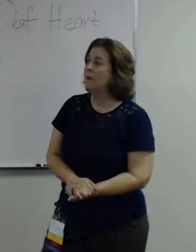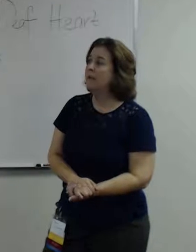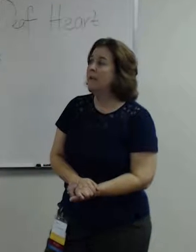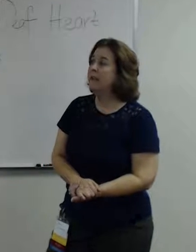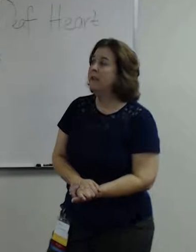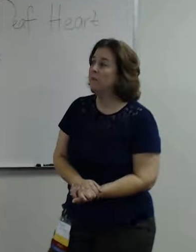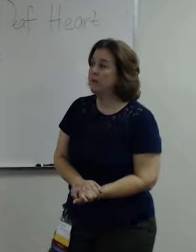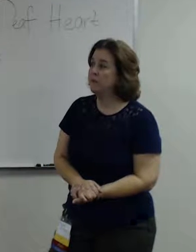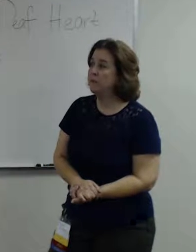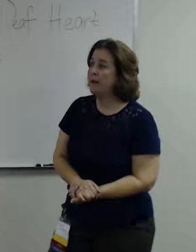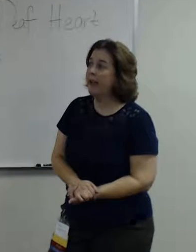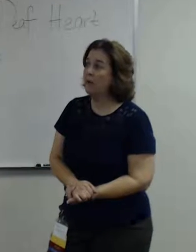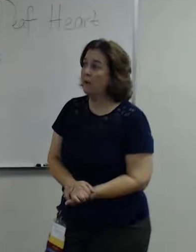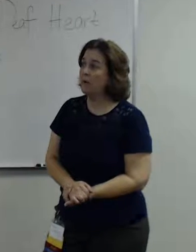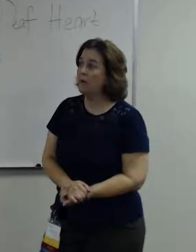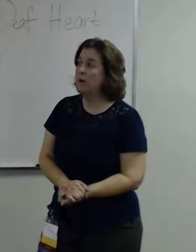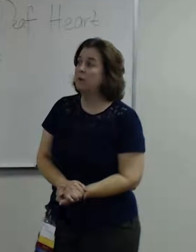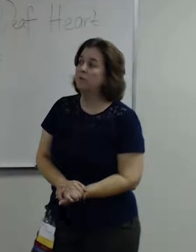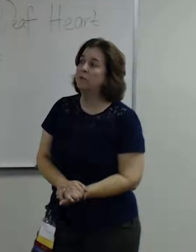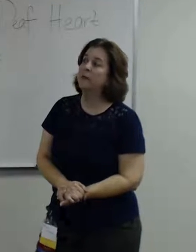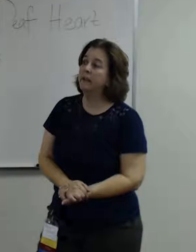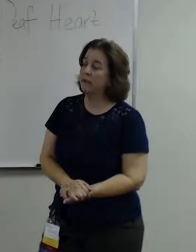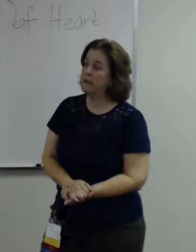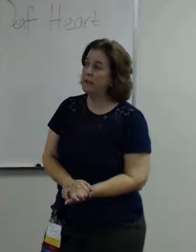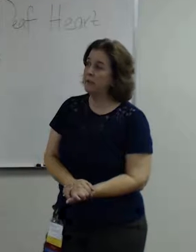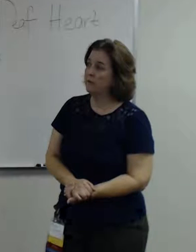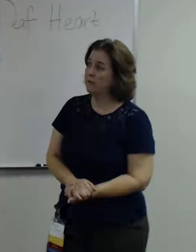we've made the agreement to pay her during her internship.